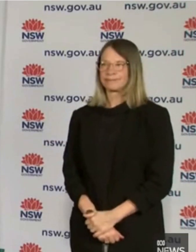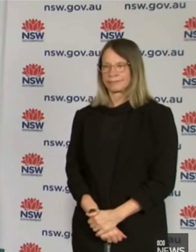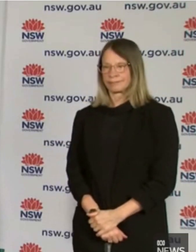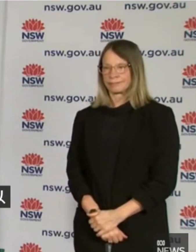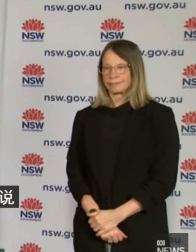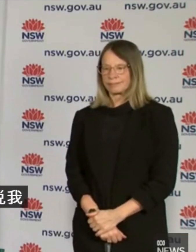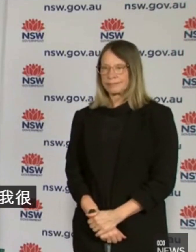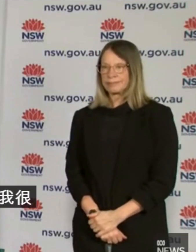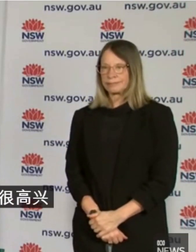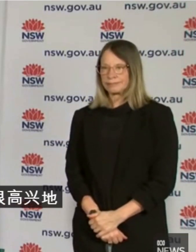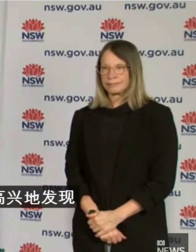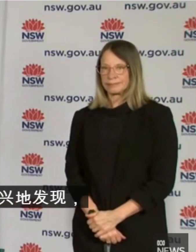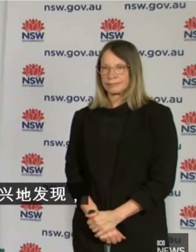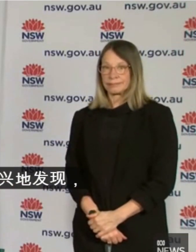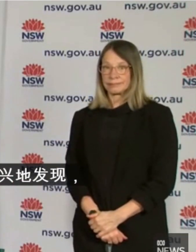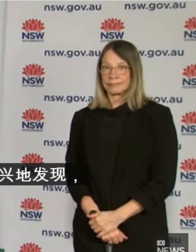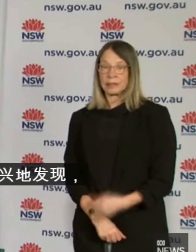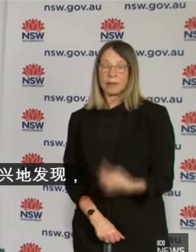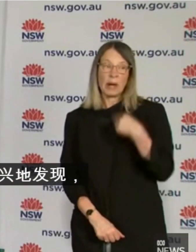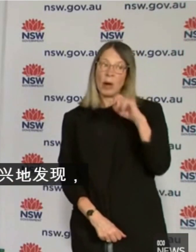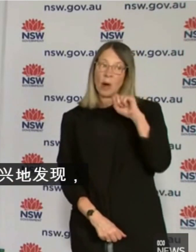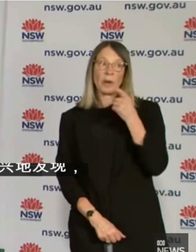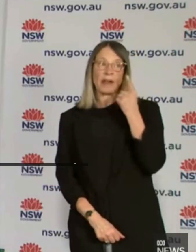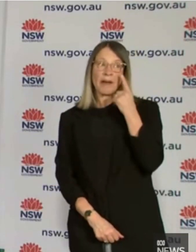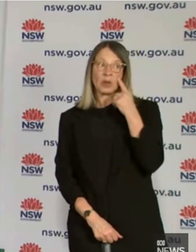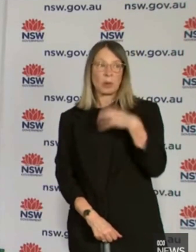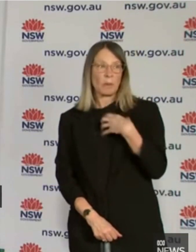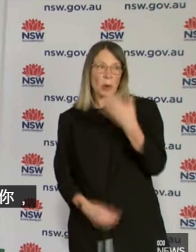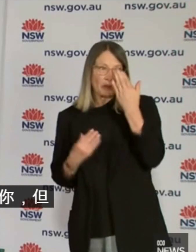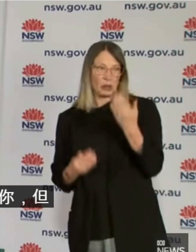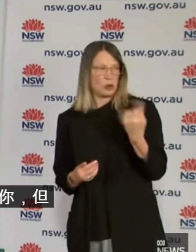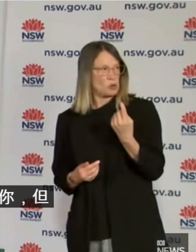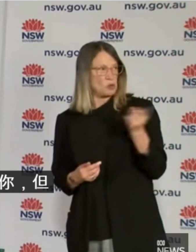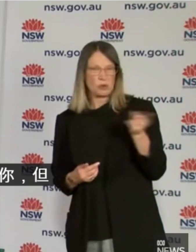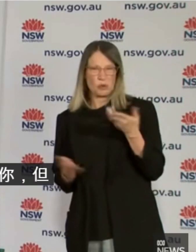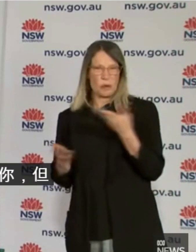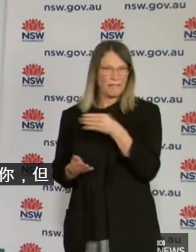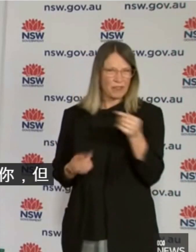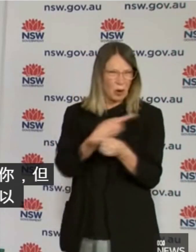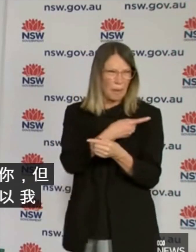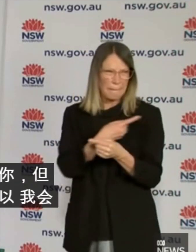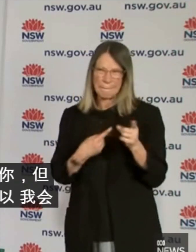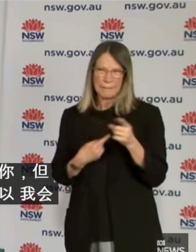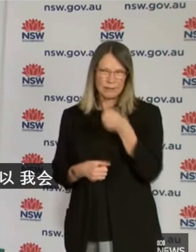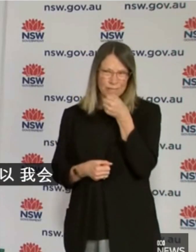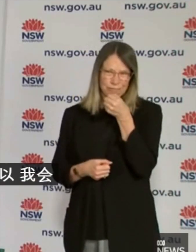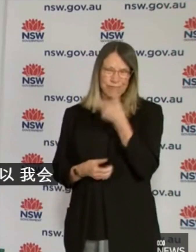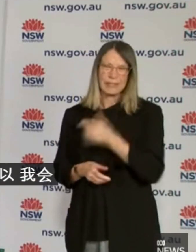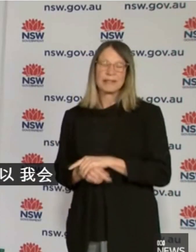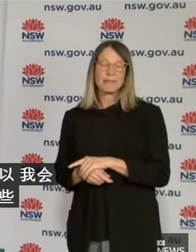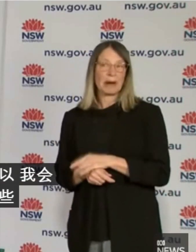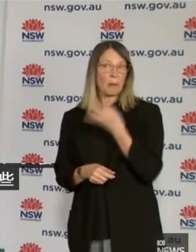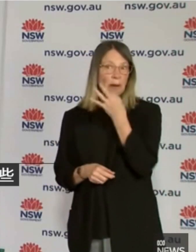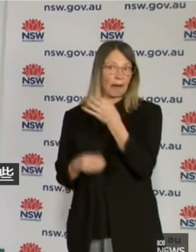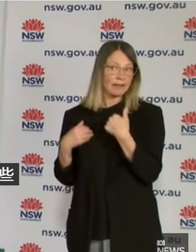sorry, can I just say, I'll happily find out for you. I don't actually know where you're from and I haven't seen you before, but after the press conference we can, I'll ask the health people